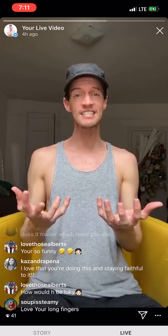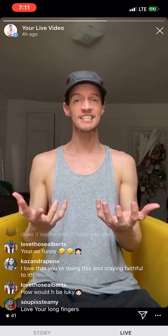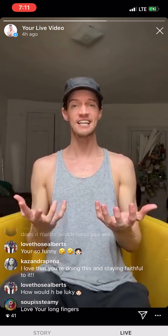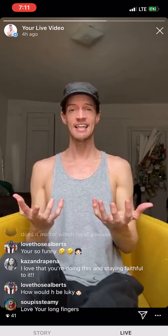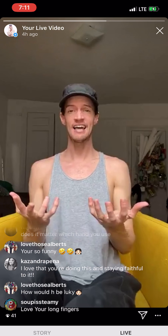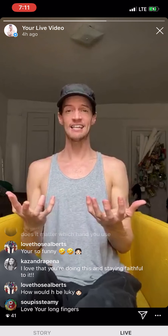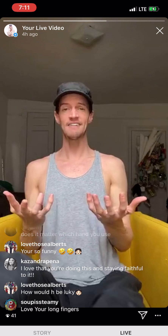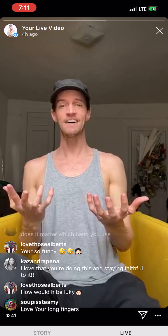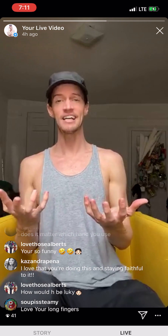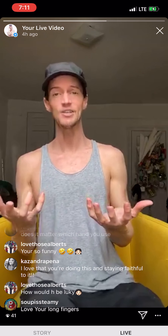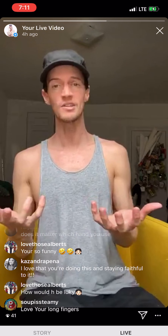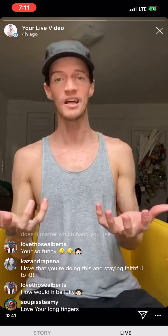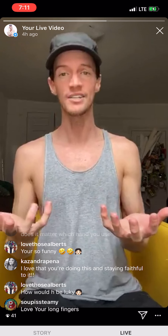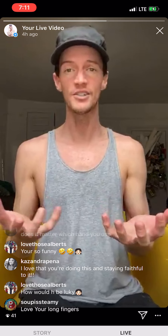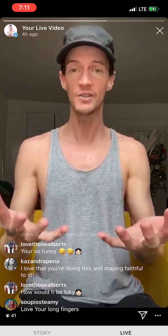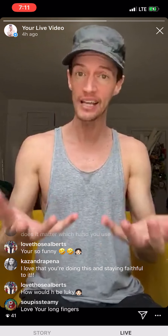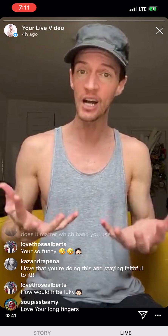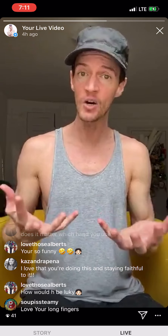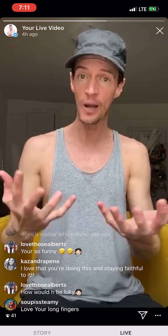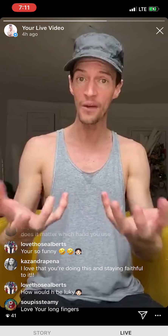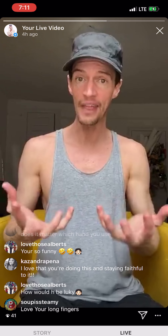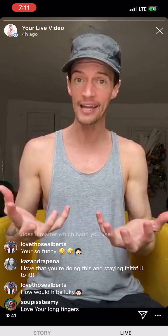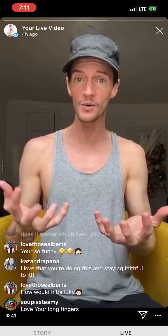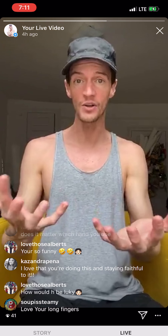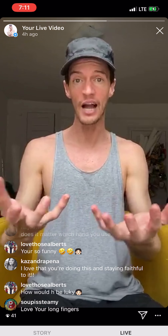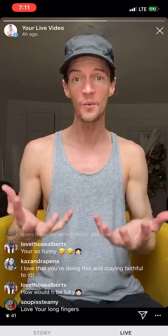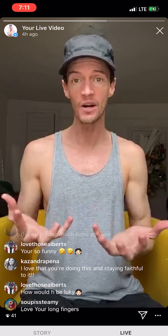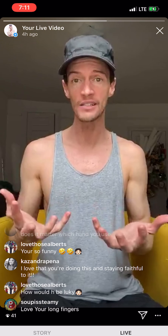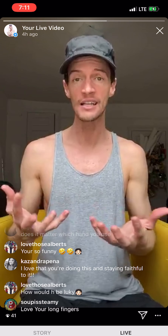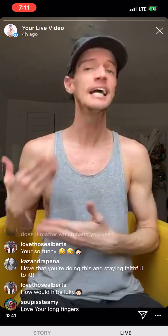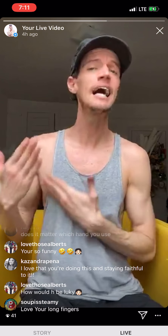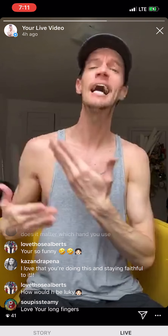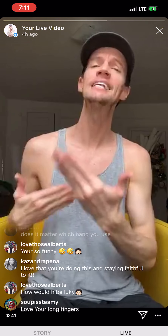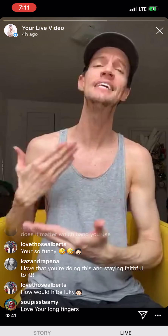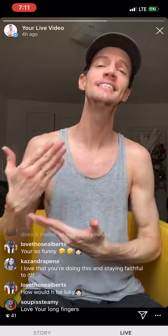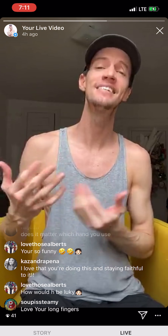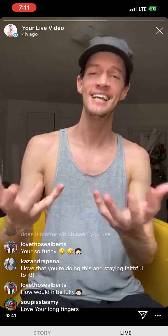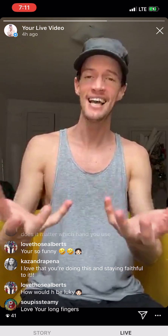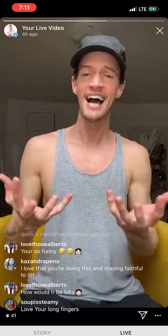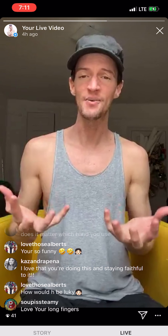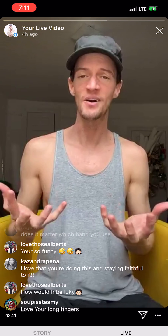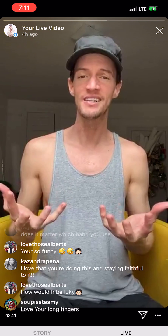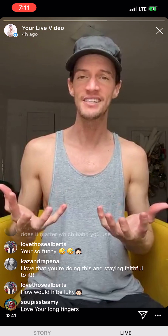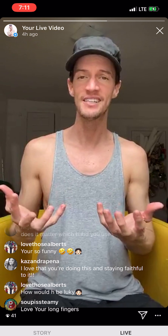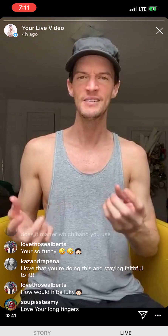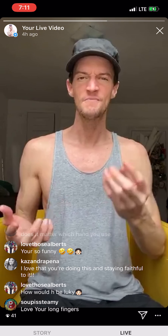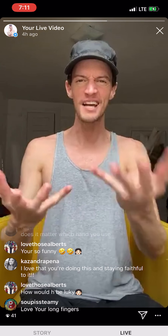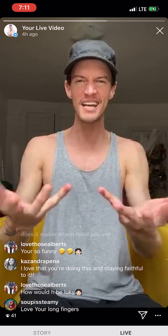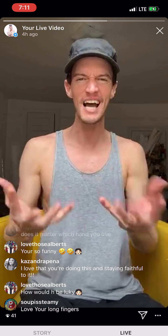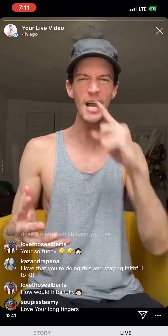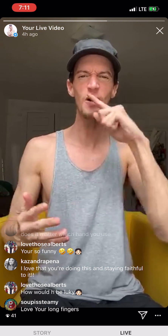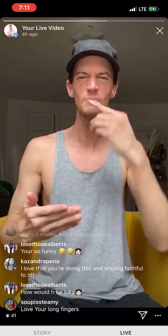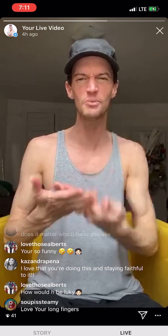a sign that I find I use a lot too. Like, oh, I want that. Or I want kindness. I want, I want proof.